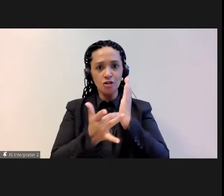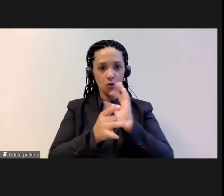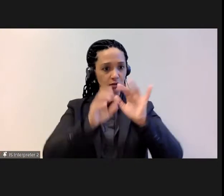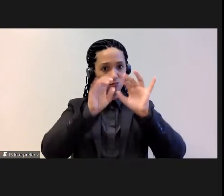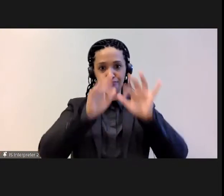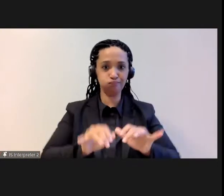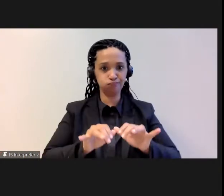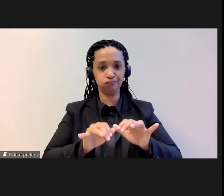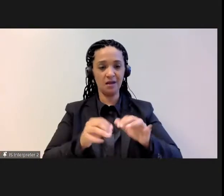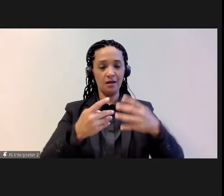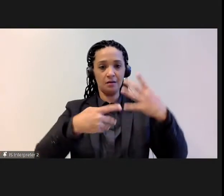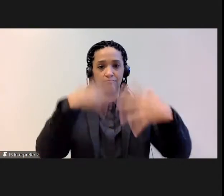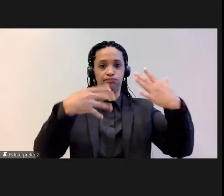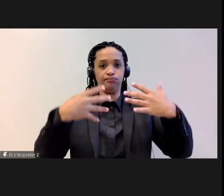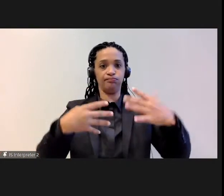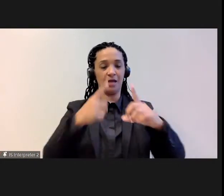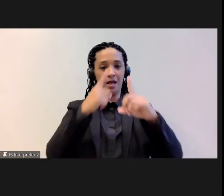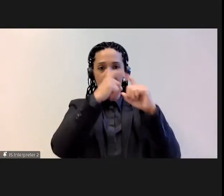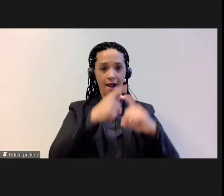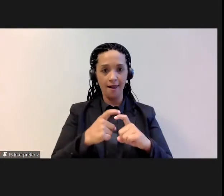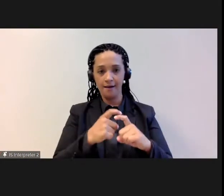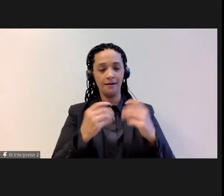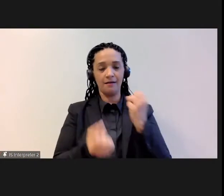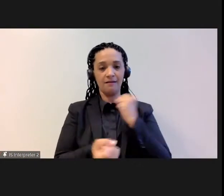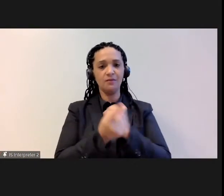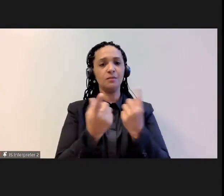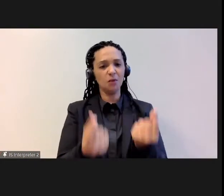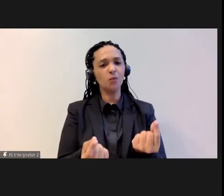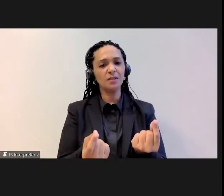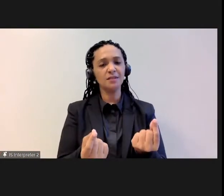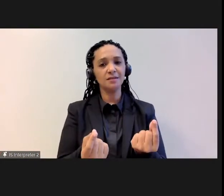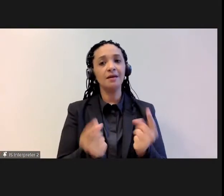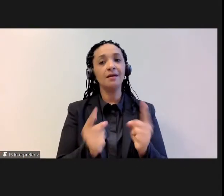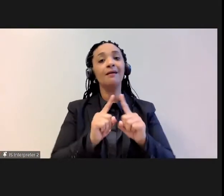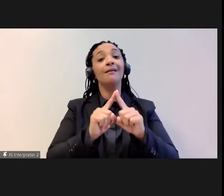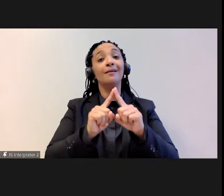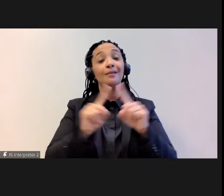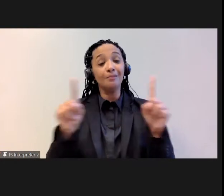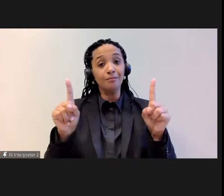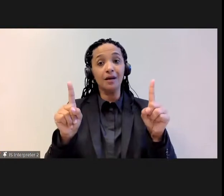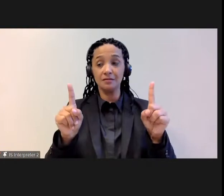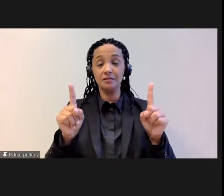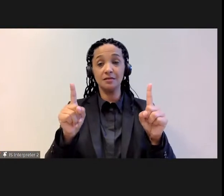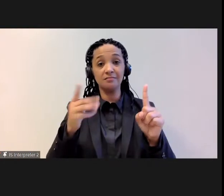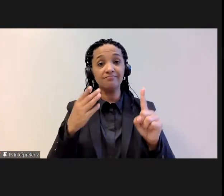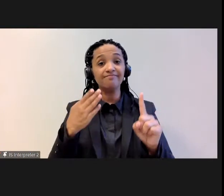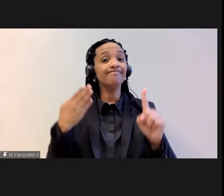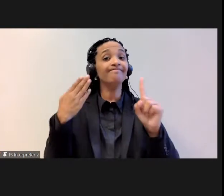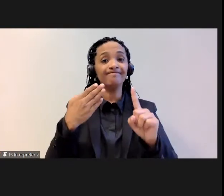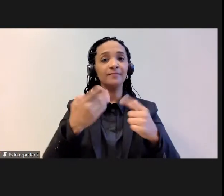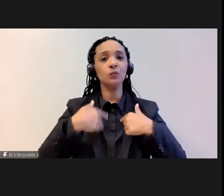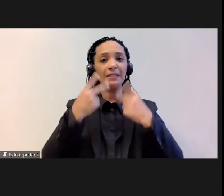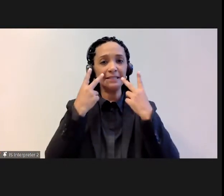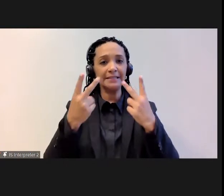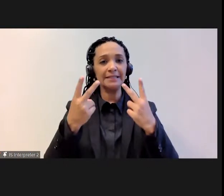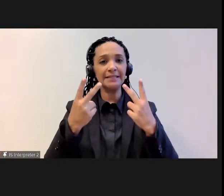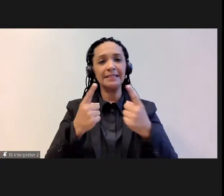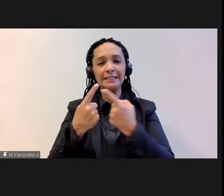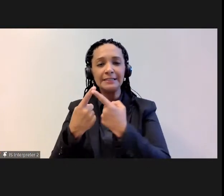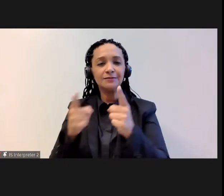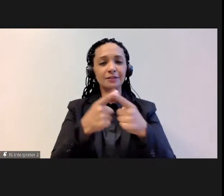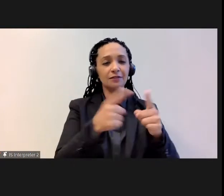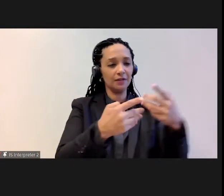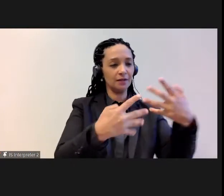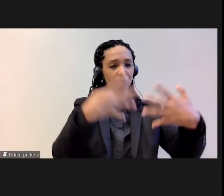to be implemented, in our countries. But again, the whole essence of this multiple crisis that we're actually facing, it